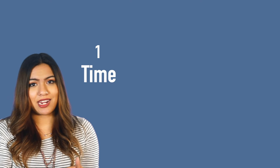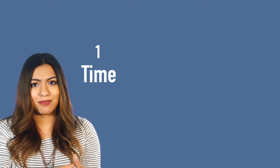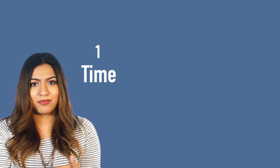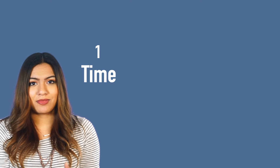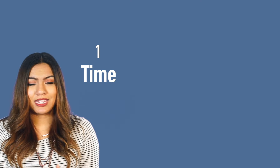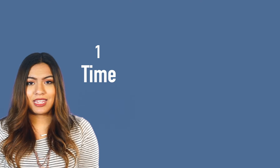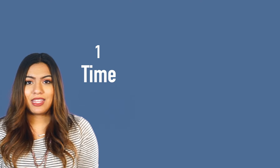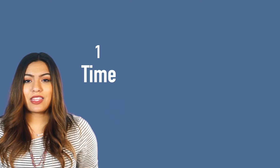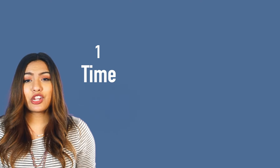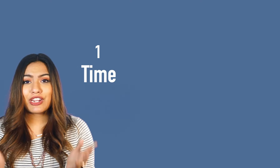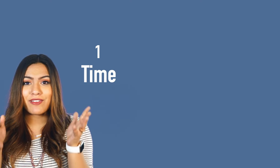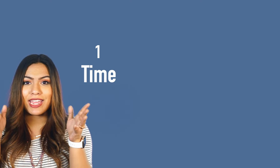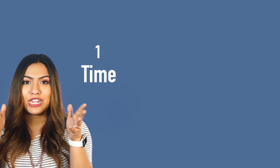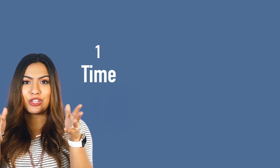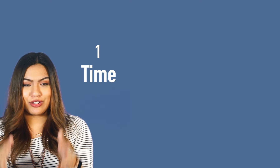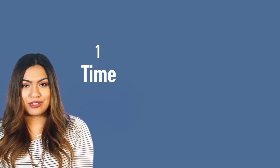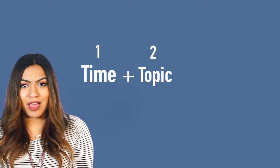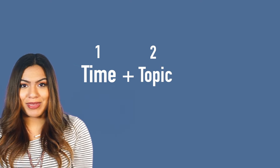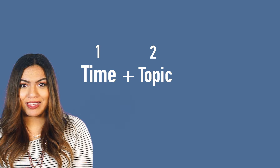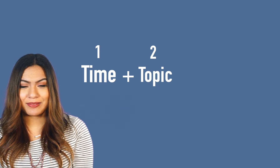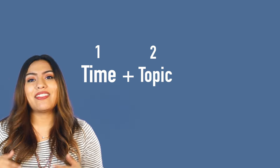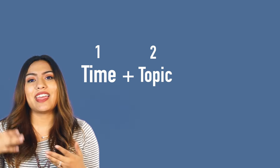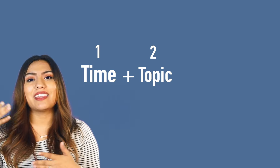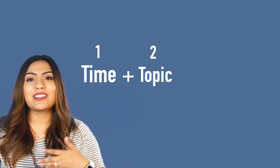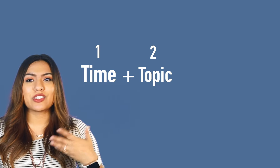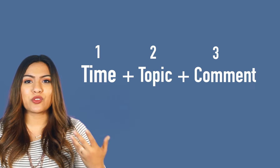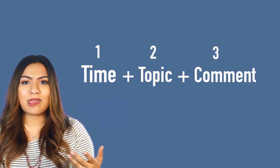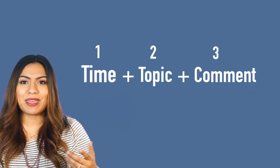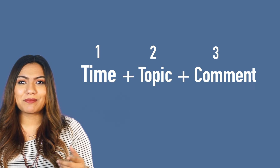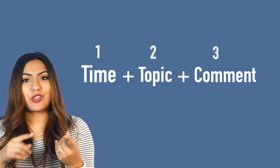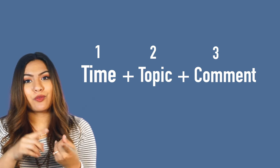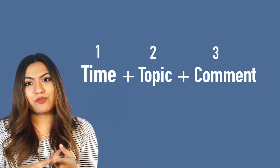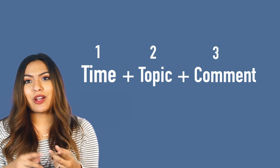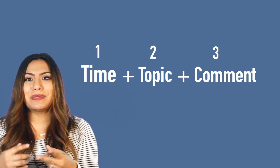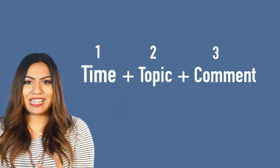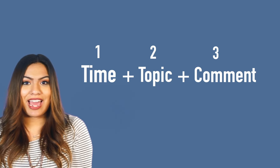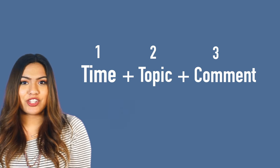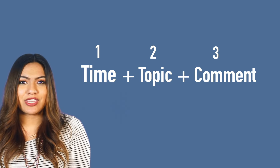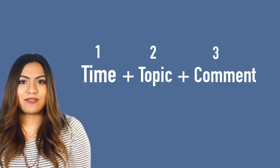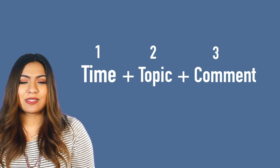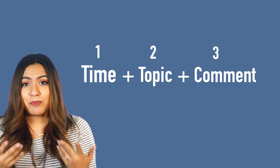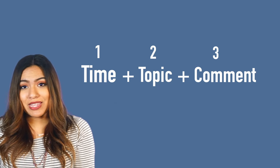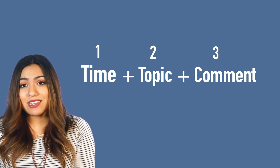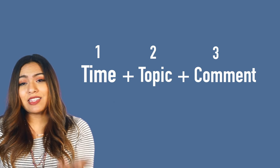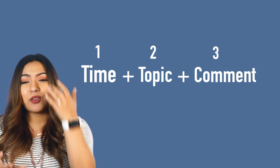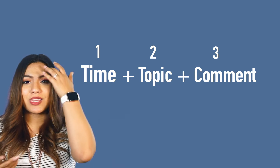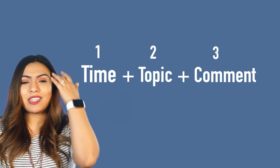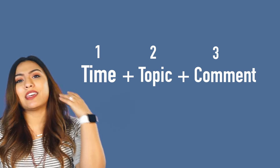beginning. Then you're going to find your topic and then describe it. So verbs and adjectives. Basically, you can think of